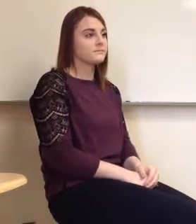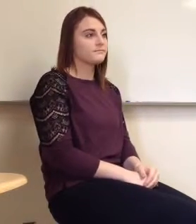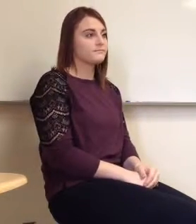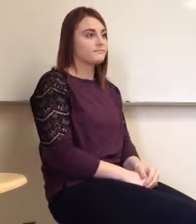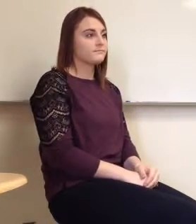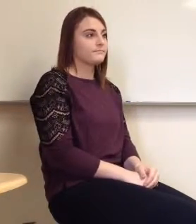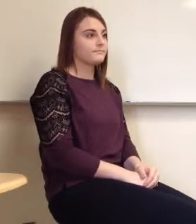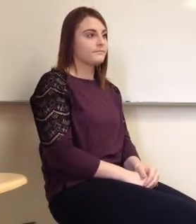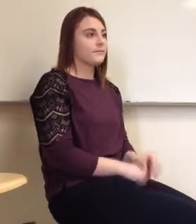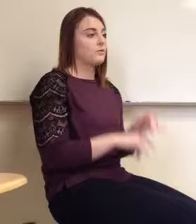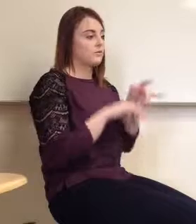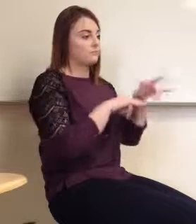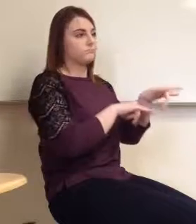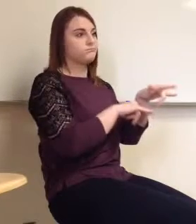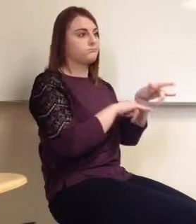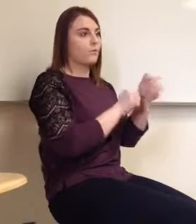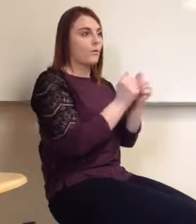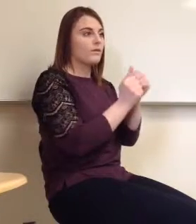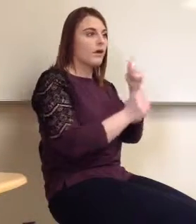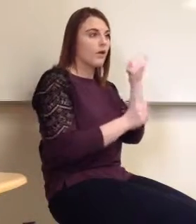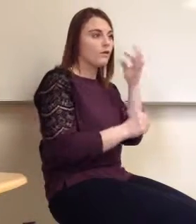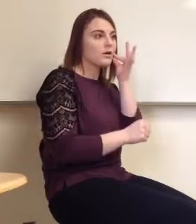what a powerful sentence.